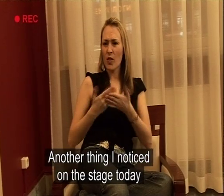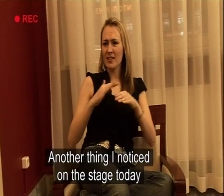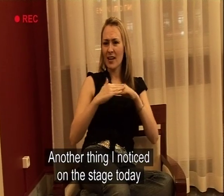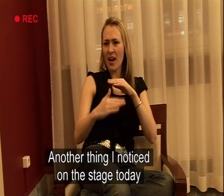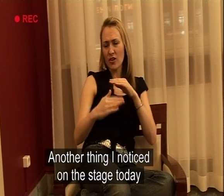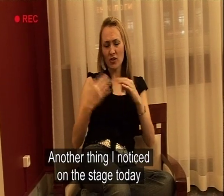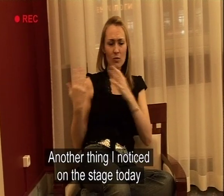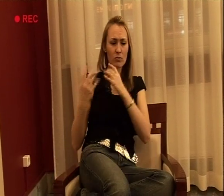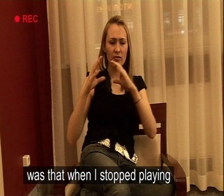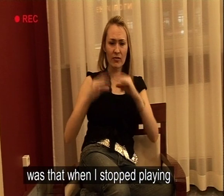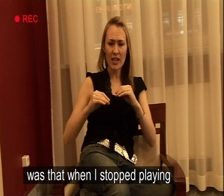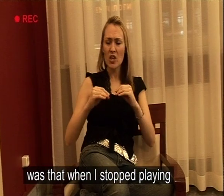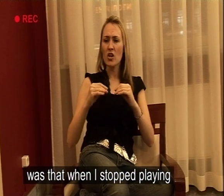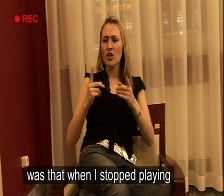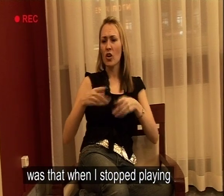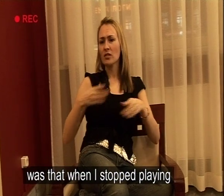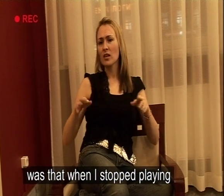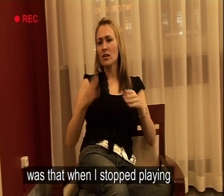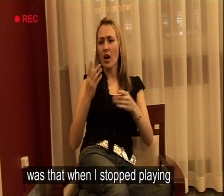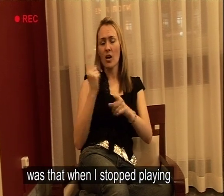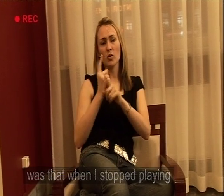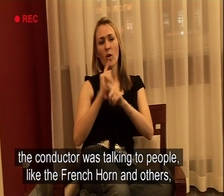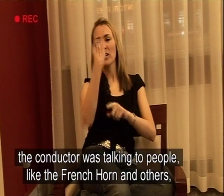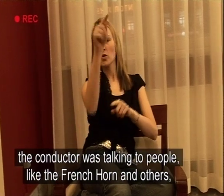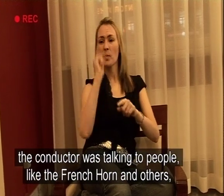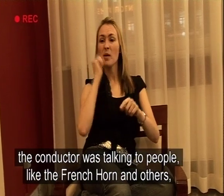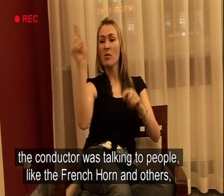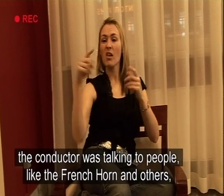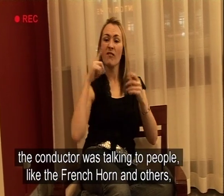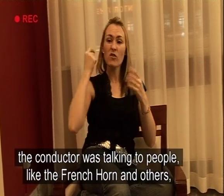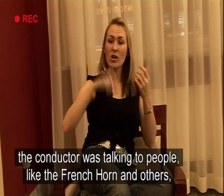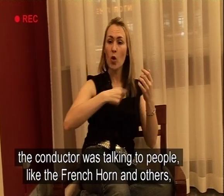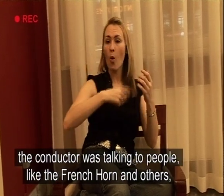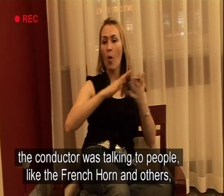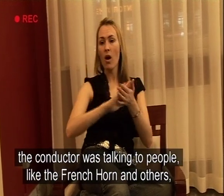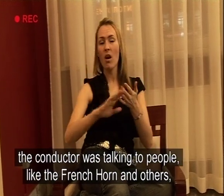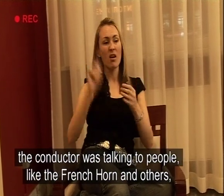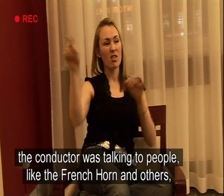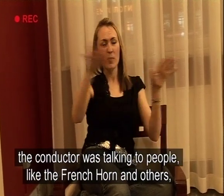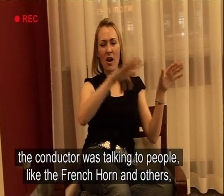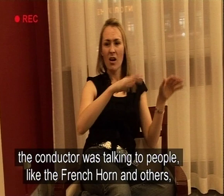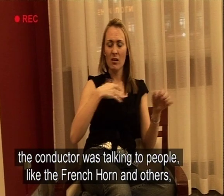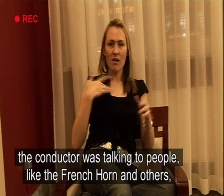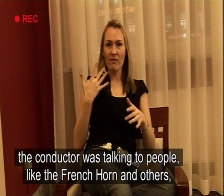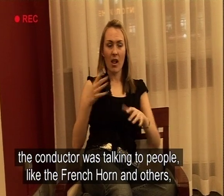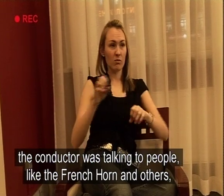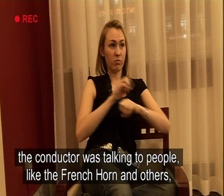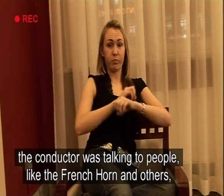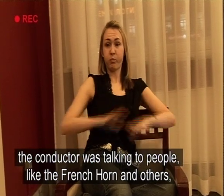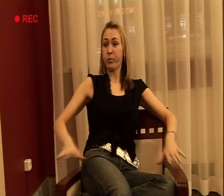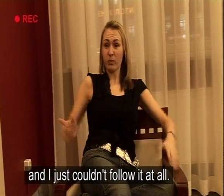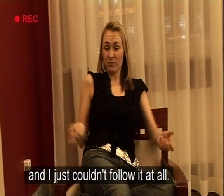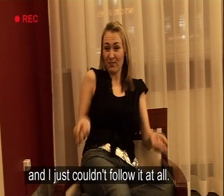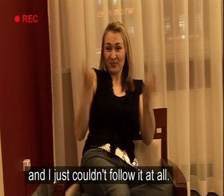Another thing I noticed on the stage today was that when I stopped playing, the conductor was talking to people like the French horn and others. I